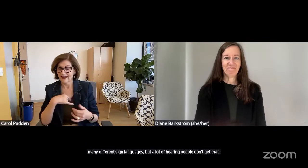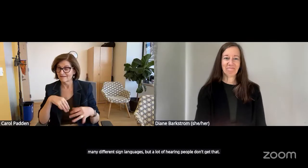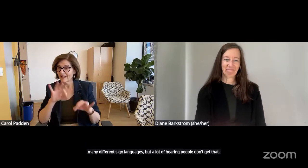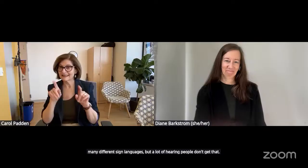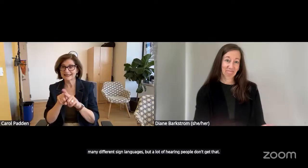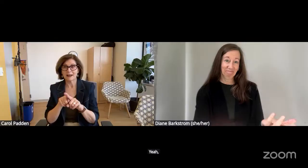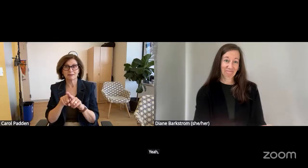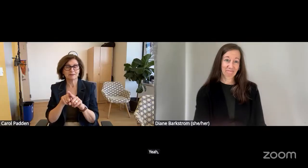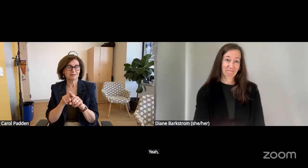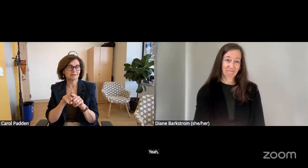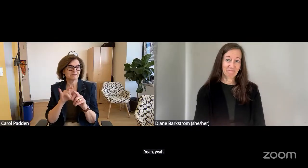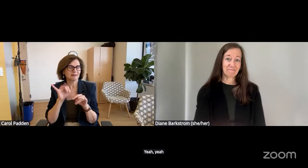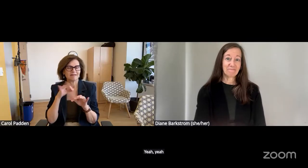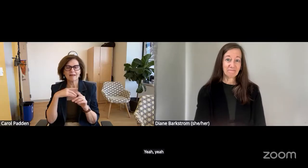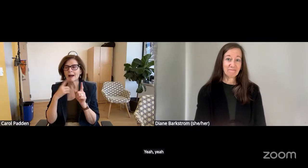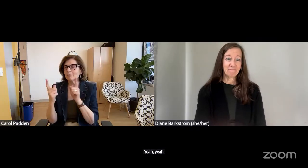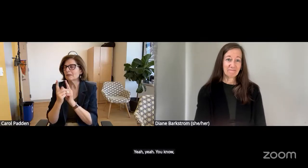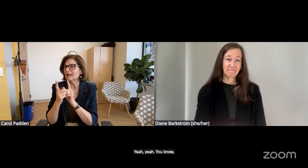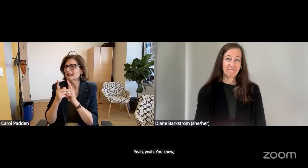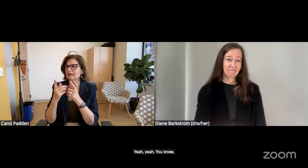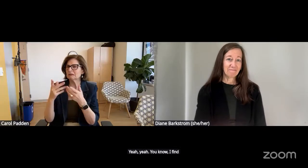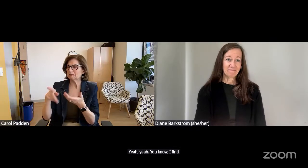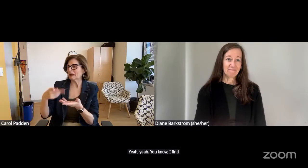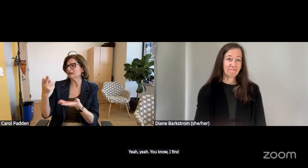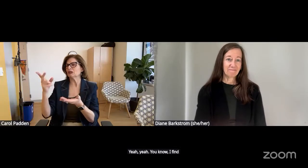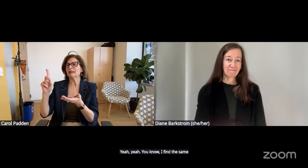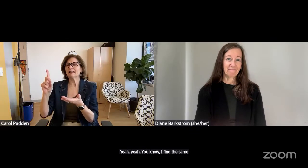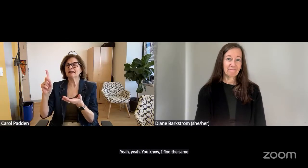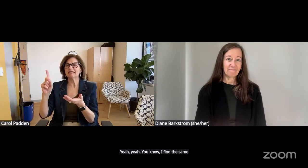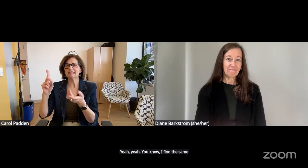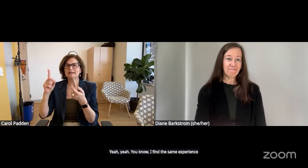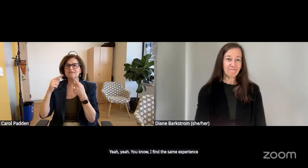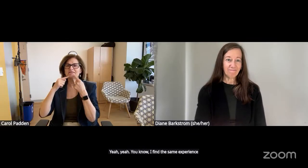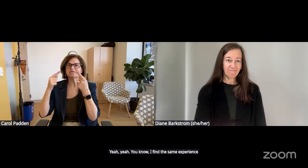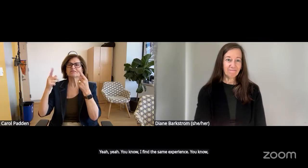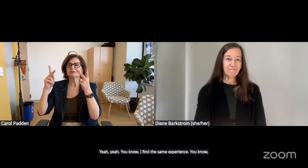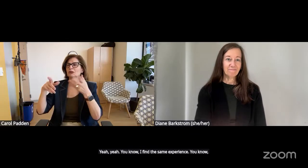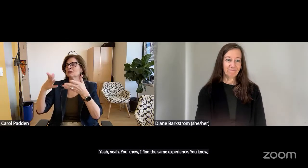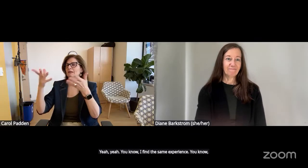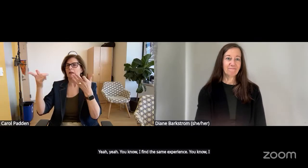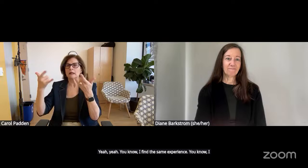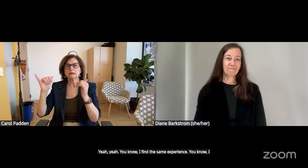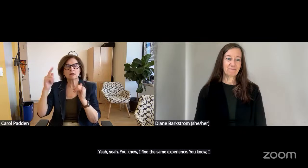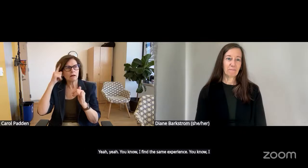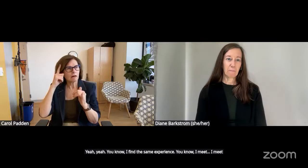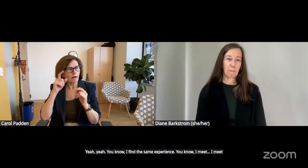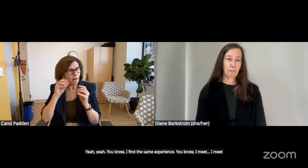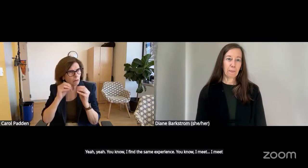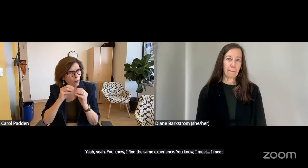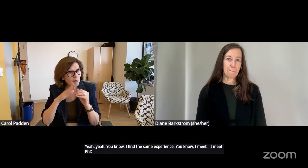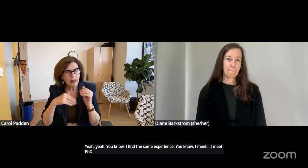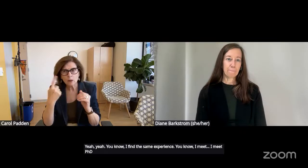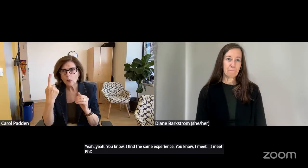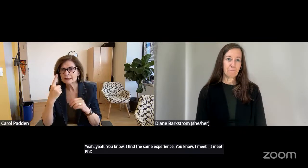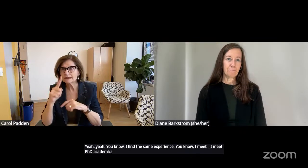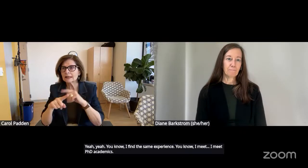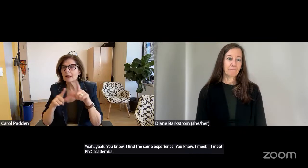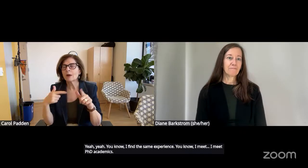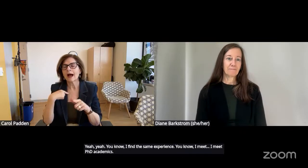Yeah, yeah. I find the same experience. I meet PhD academics who